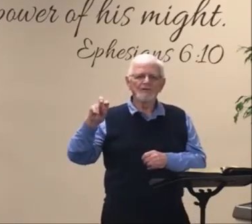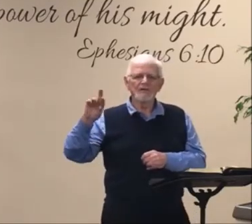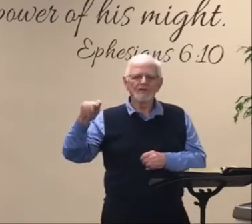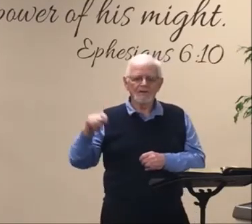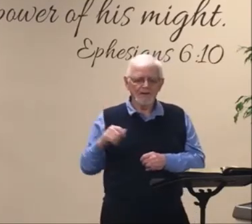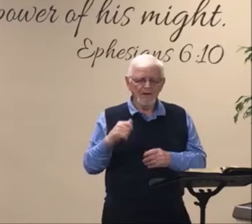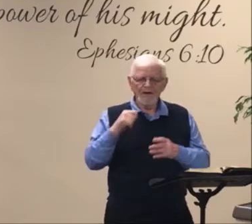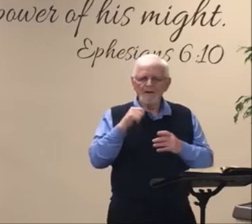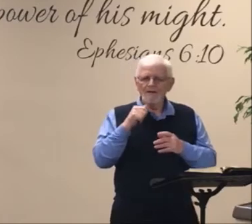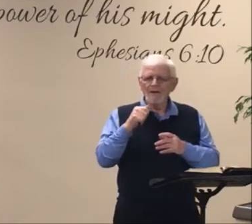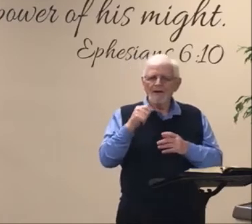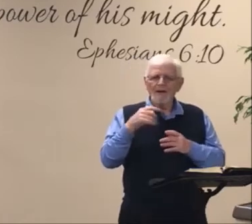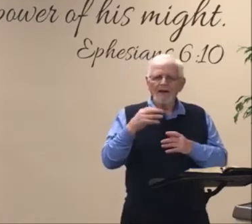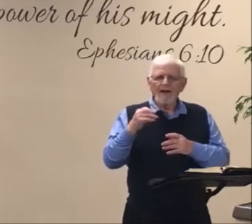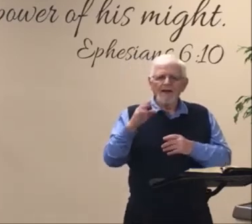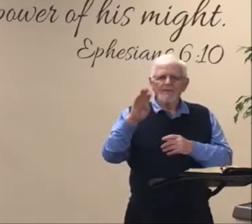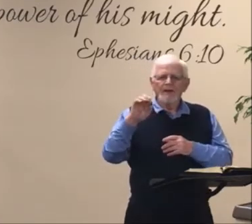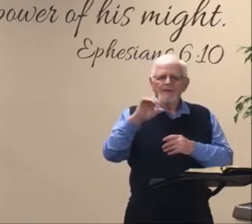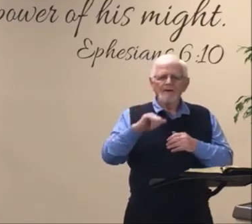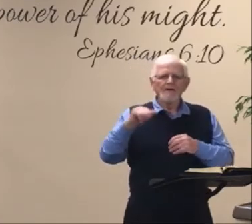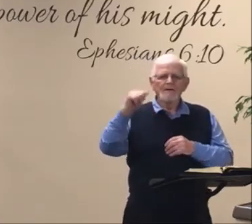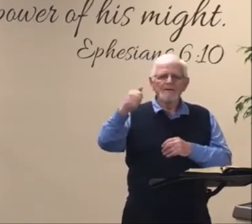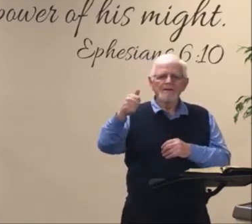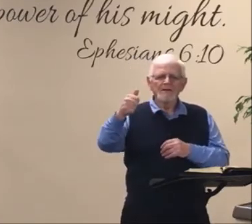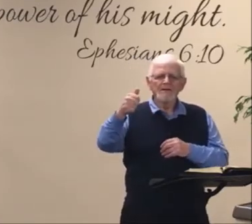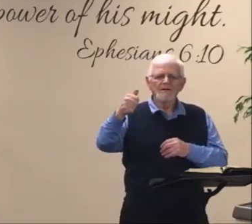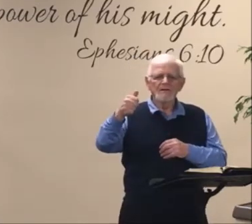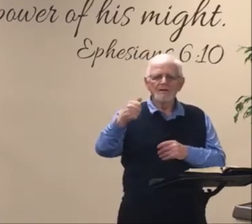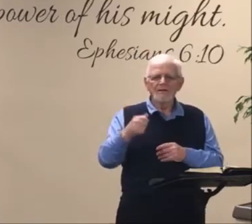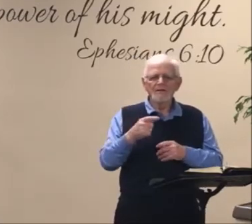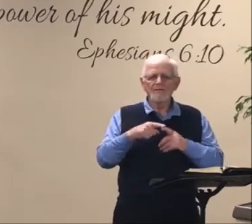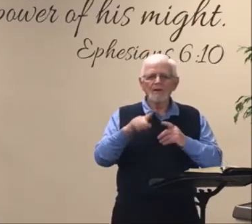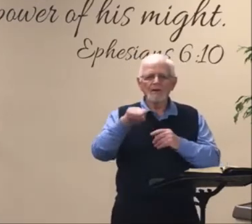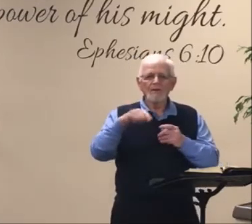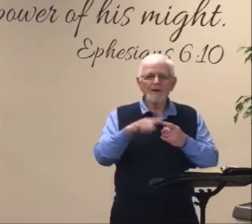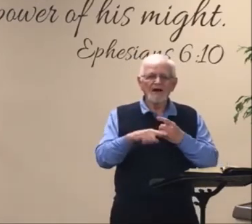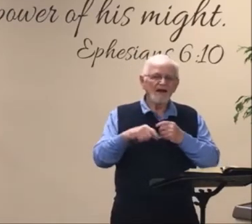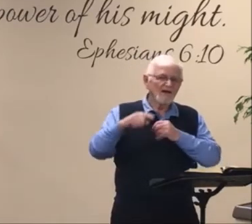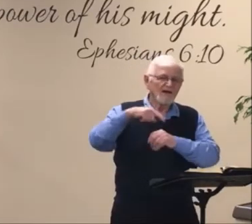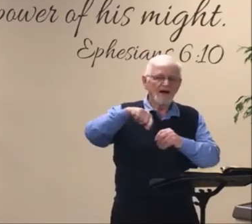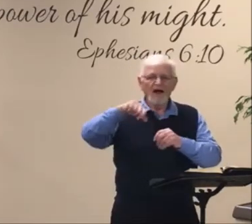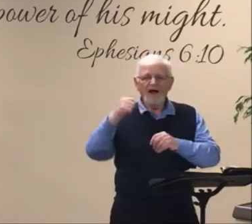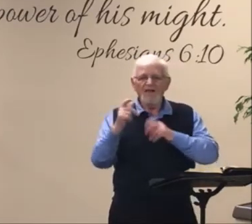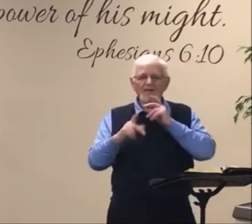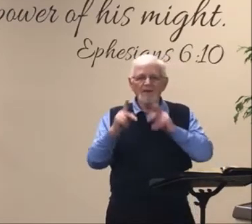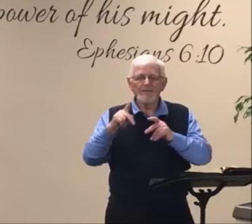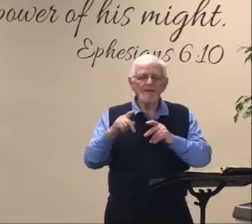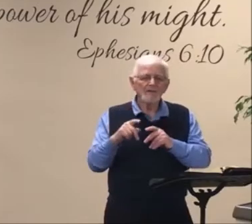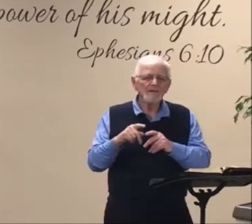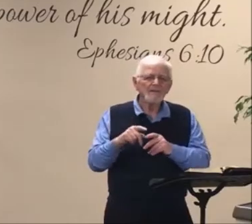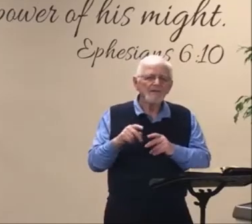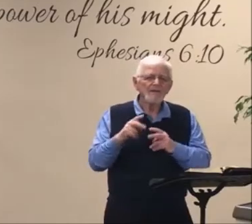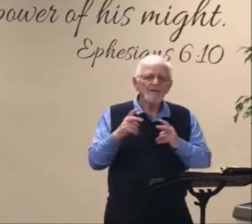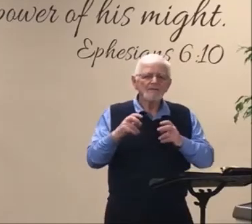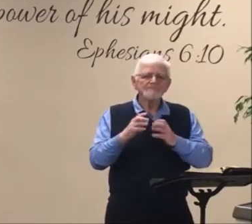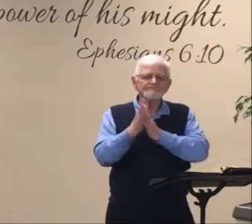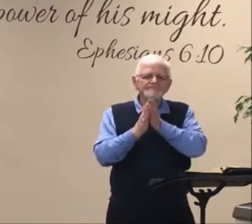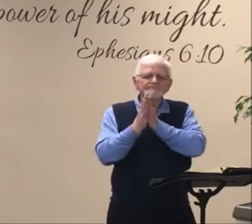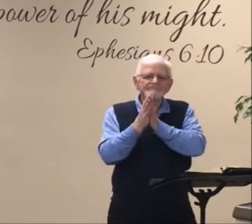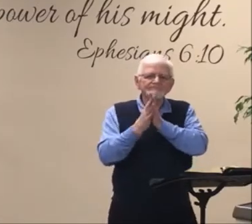I don't like, you know, being by myself, but when I'm around a lot of other people, it just really, you know, charges me